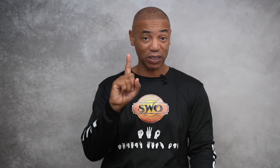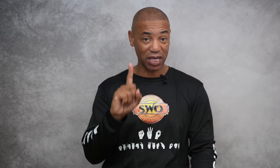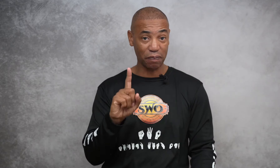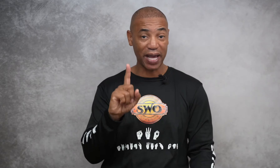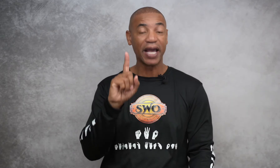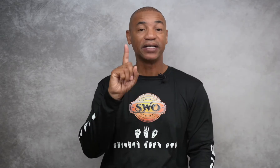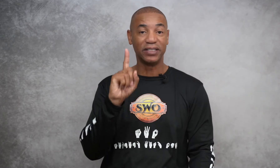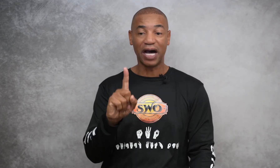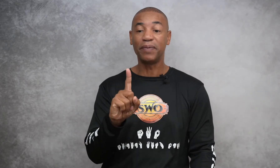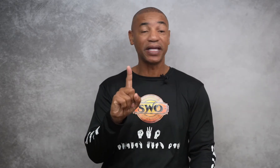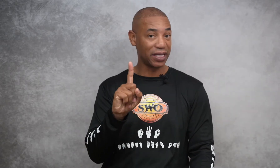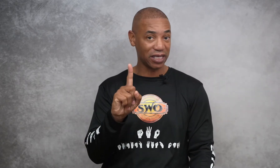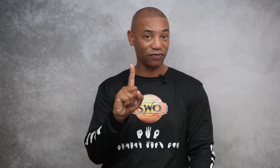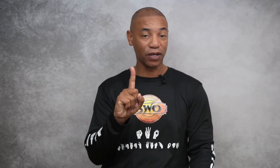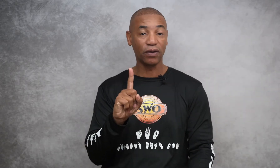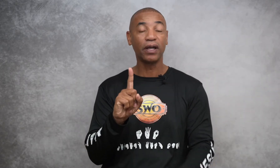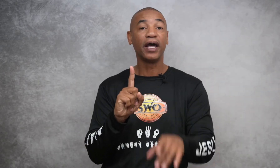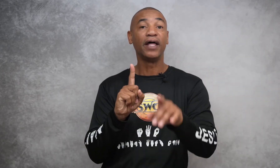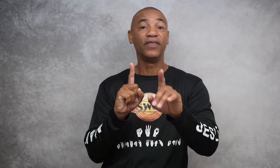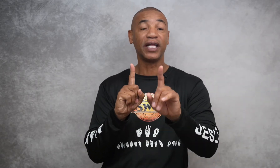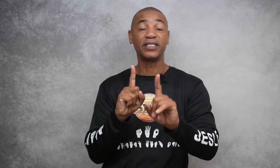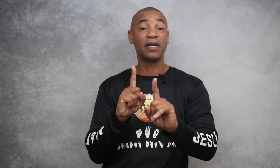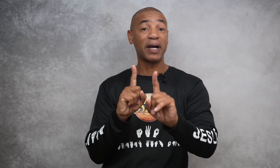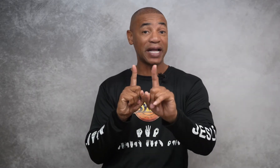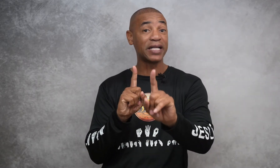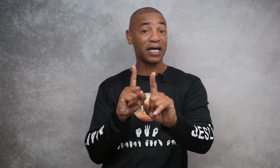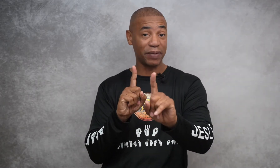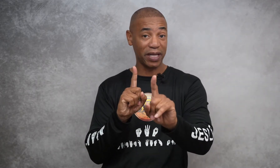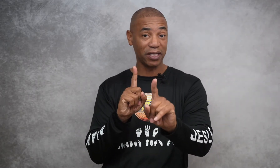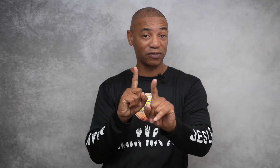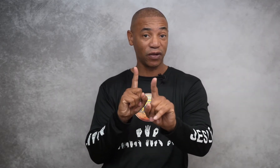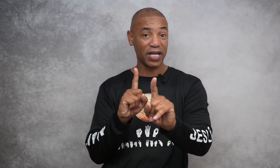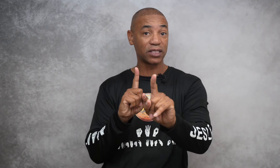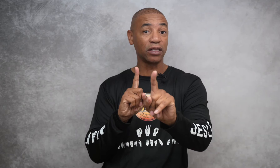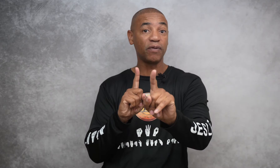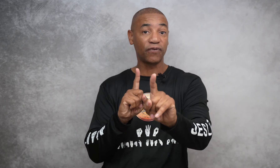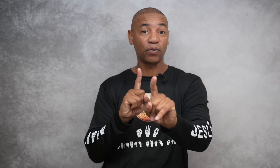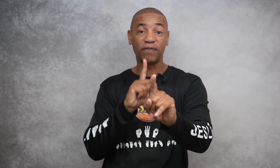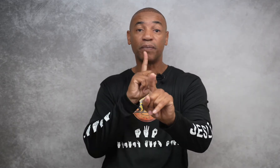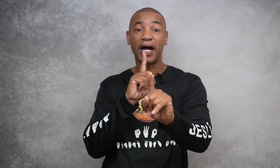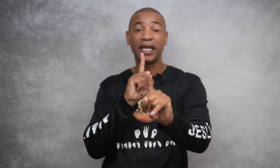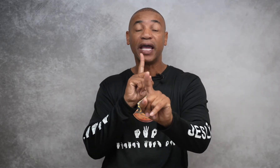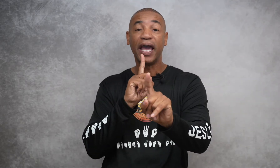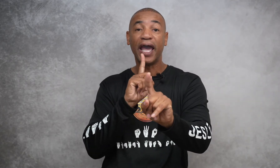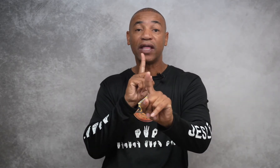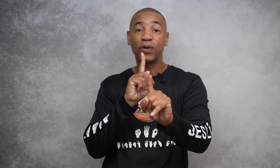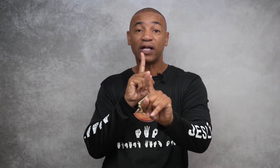take my dominant index finger, then I take my non-dominant index finger, that's a little bit further away from the body, and then what I'll do